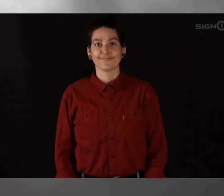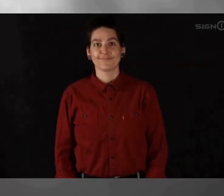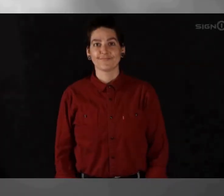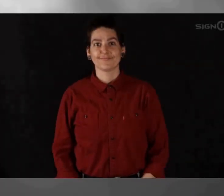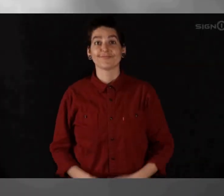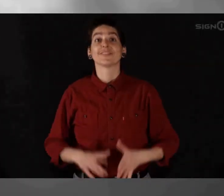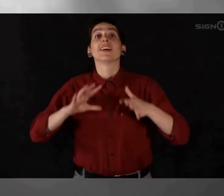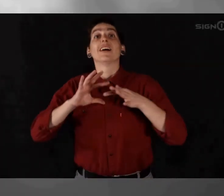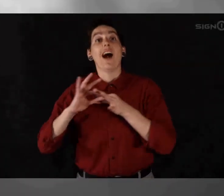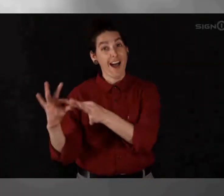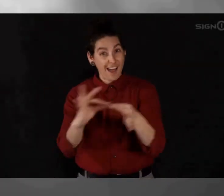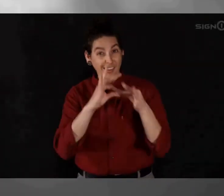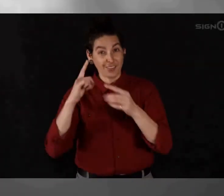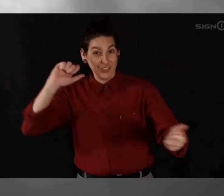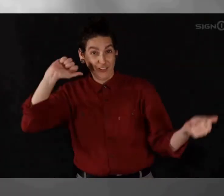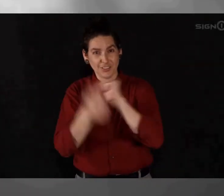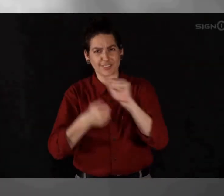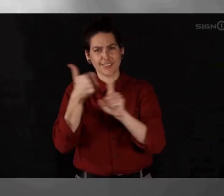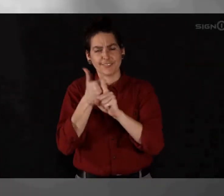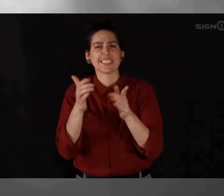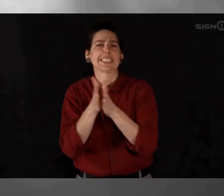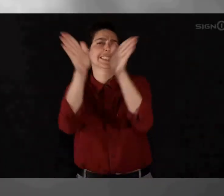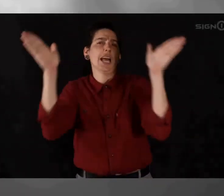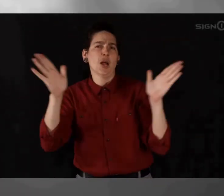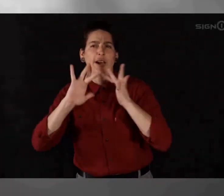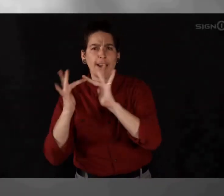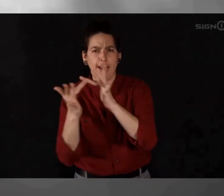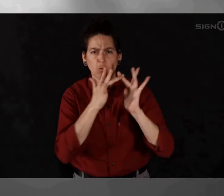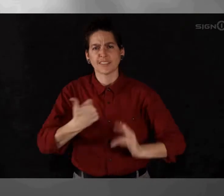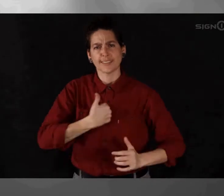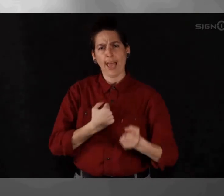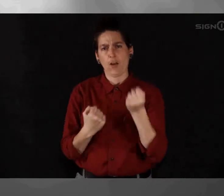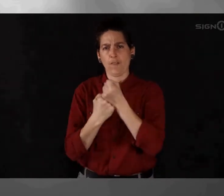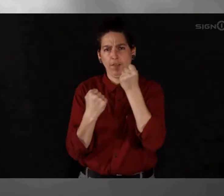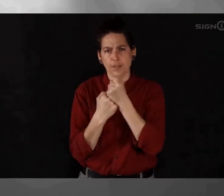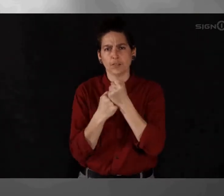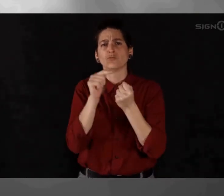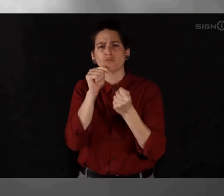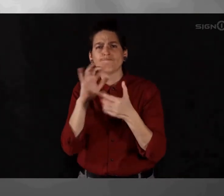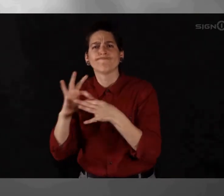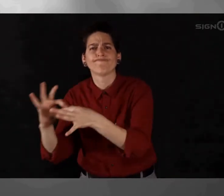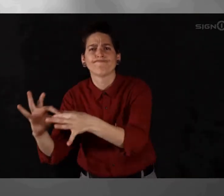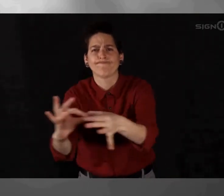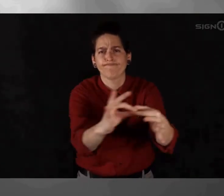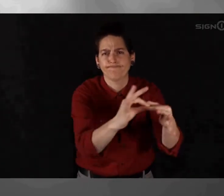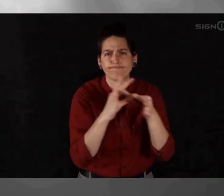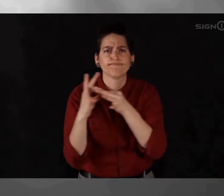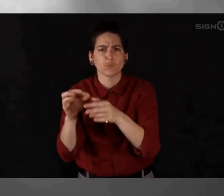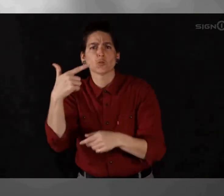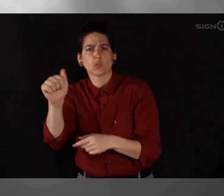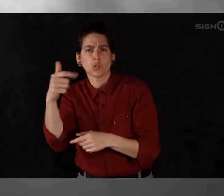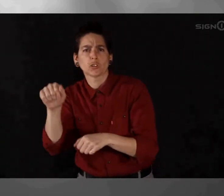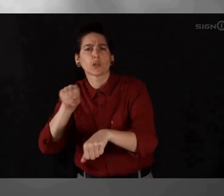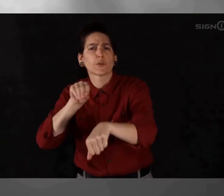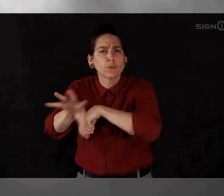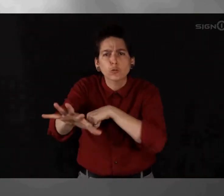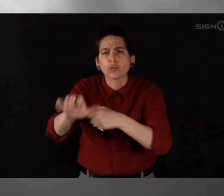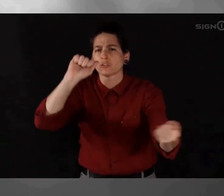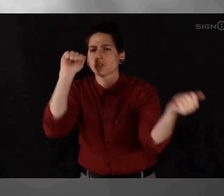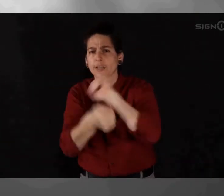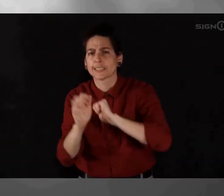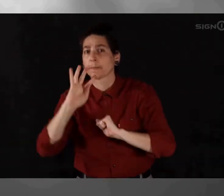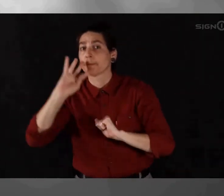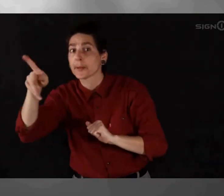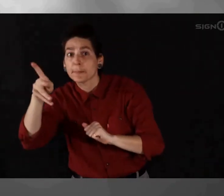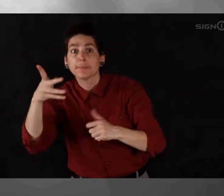United for Change is a statewide network of self-advocates who are uniting Georgians and influencing change by speaking up and taking control